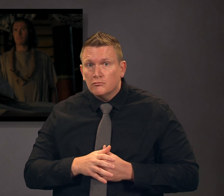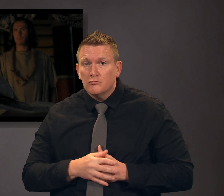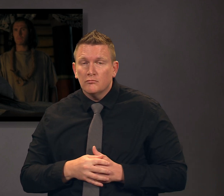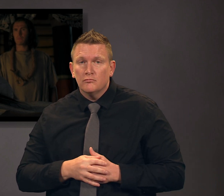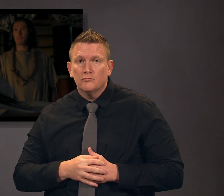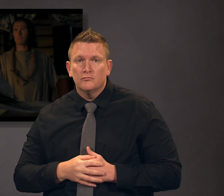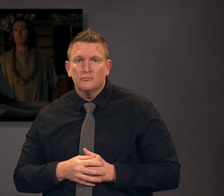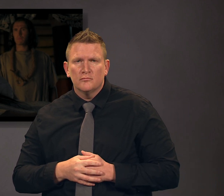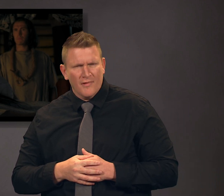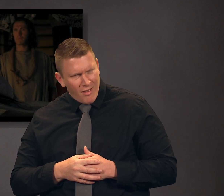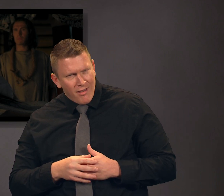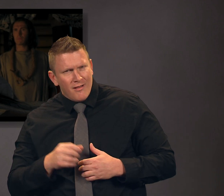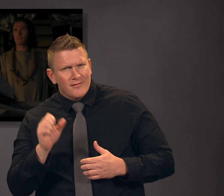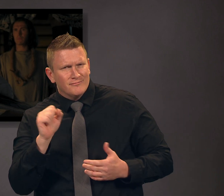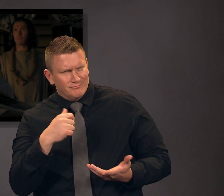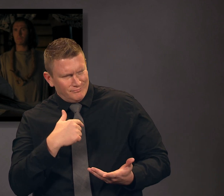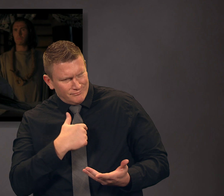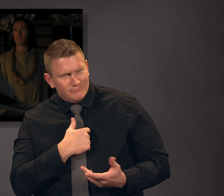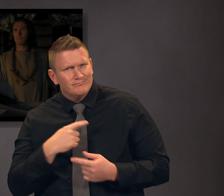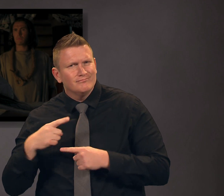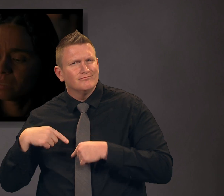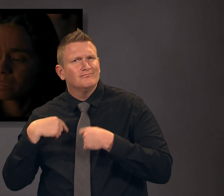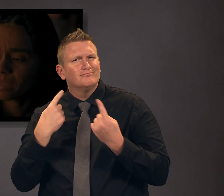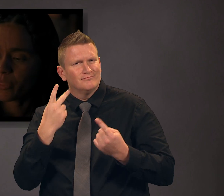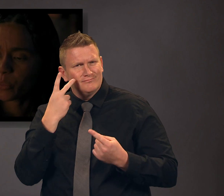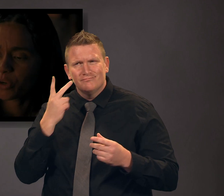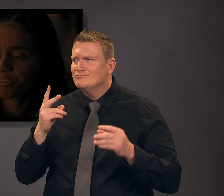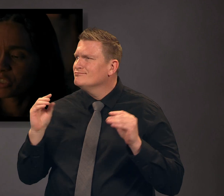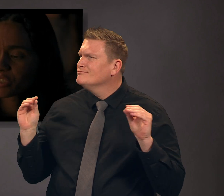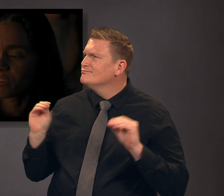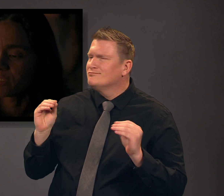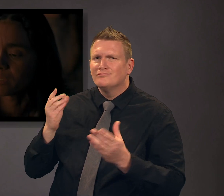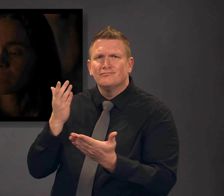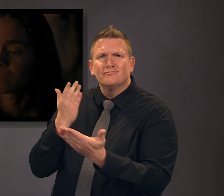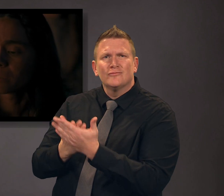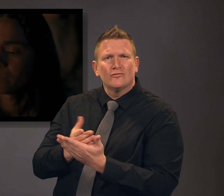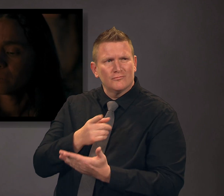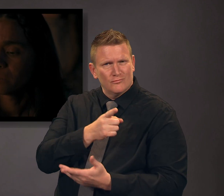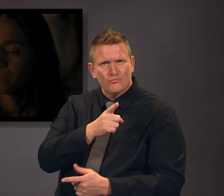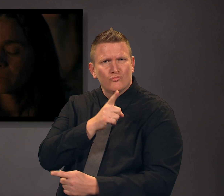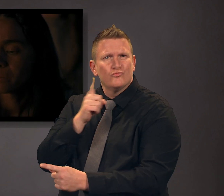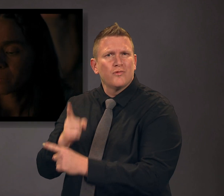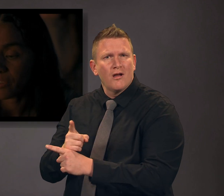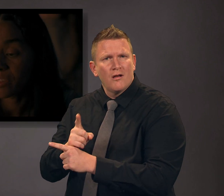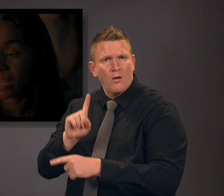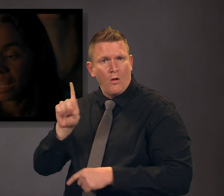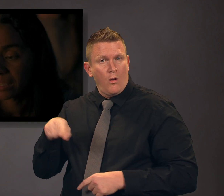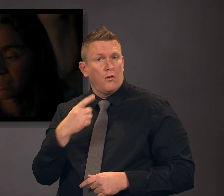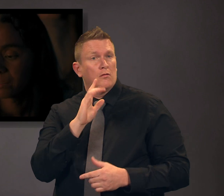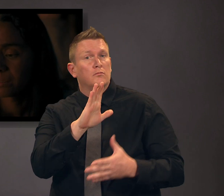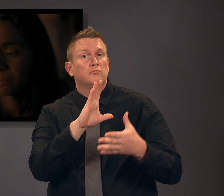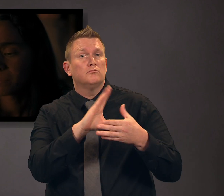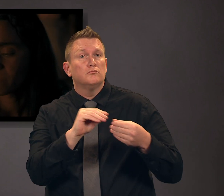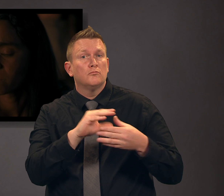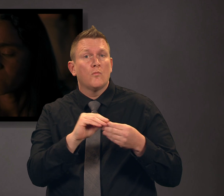I have had no witness save thy word and the word of our servants.